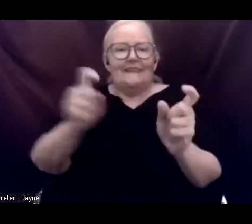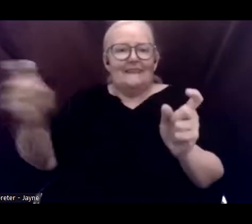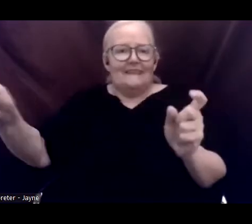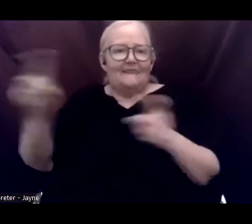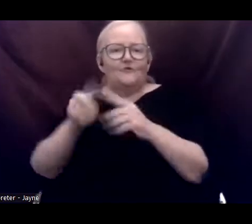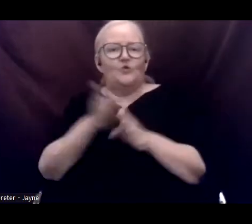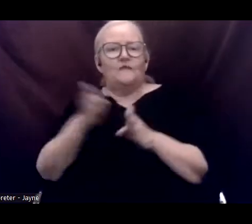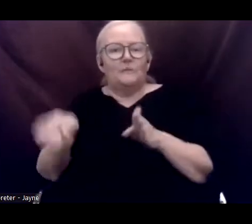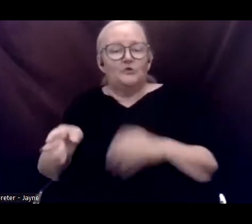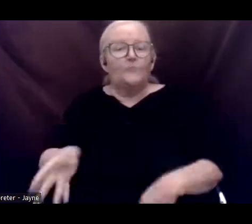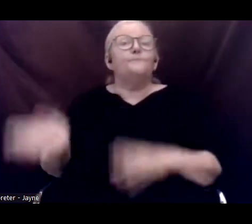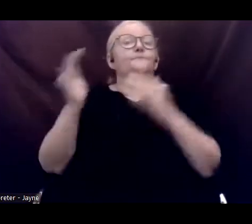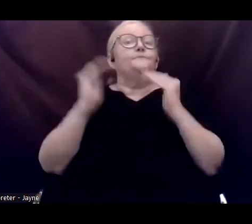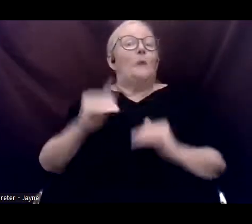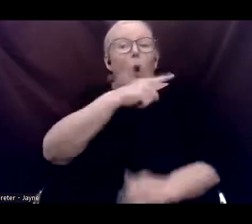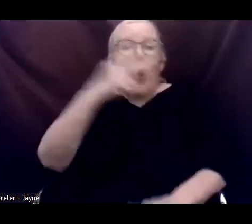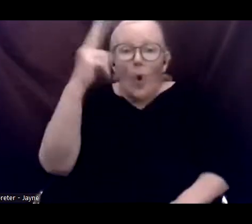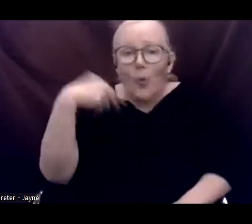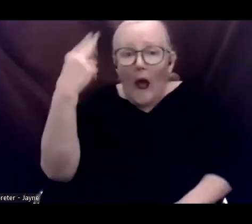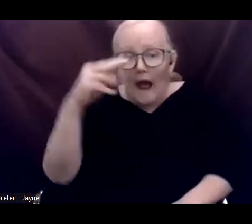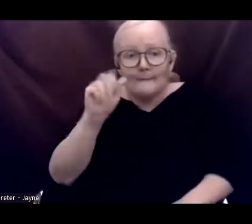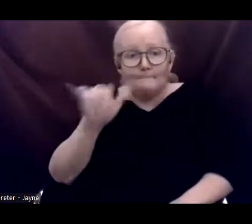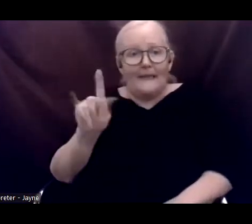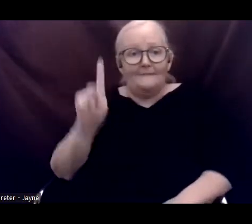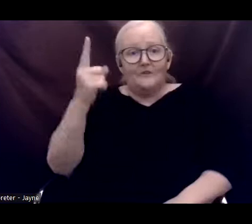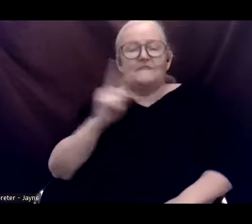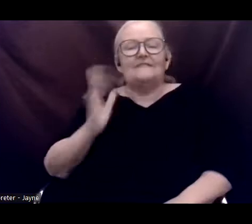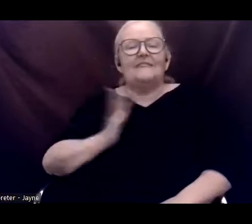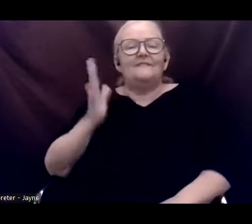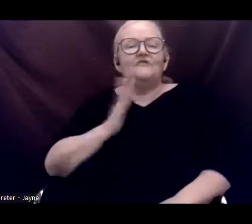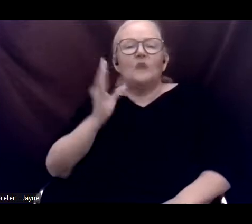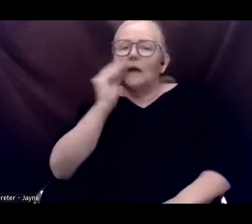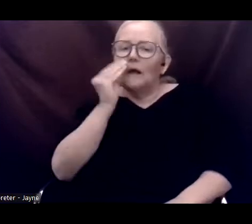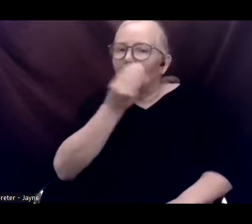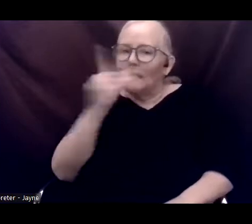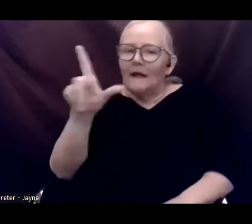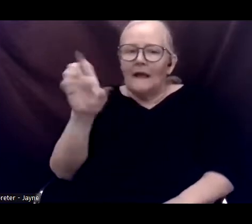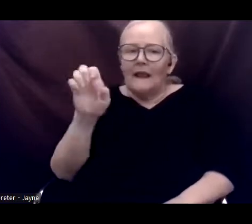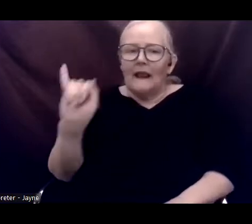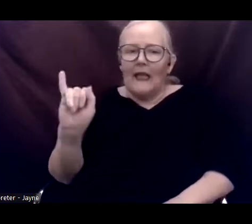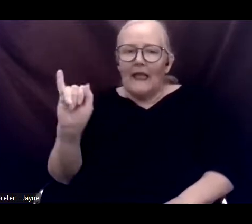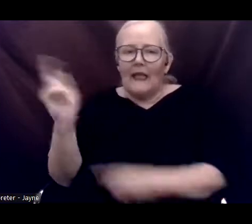In Hawaii, May 1st is the official Lei Day. Do you guys know what leis are?